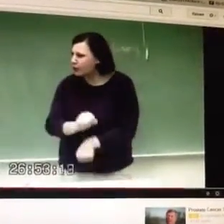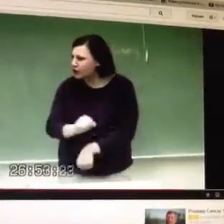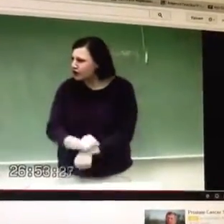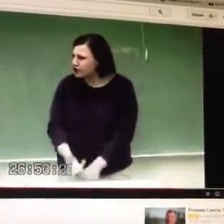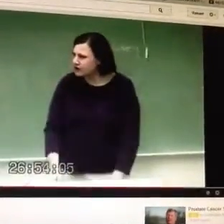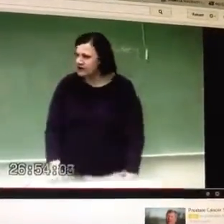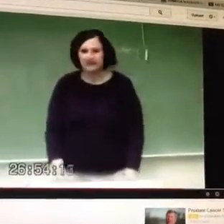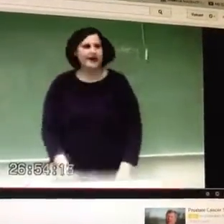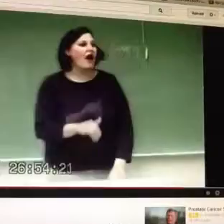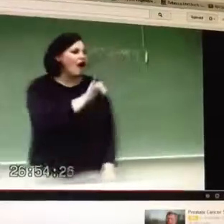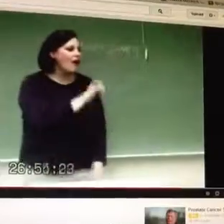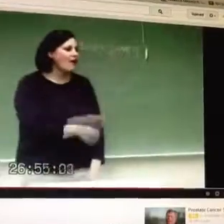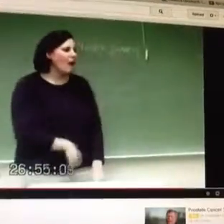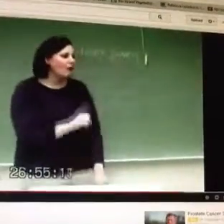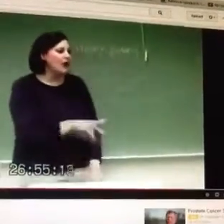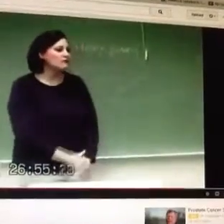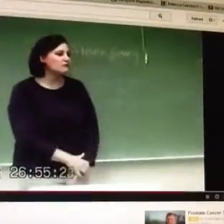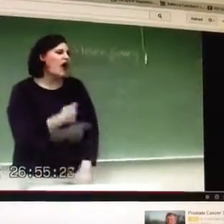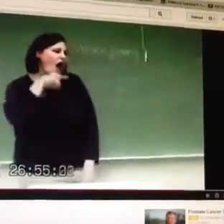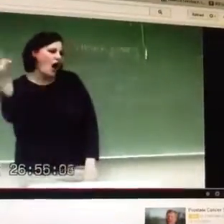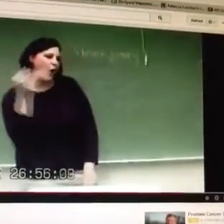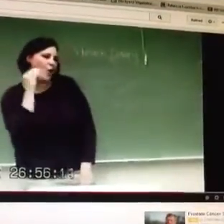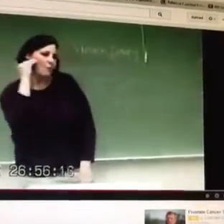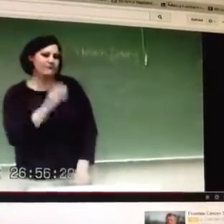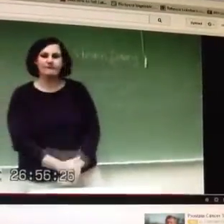to do during the day, where I'm going to be.